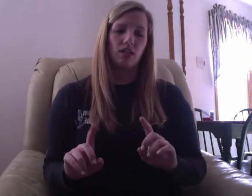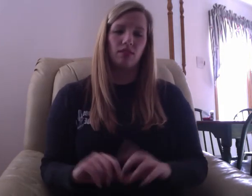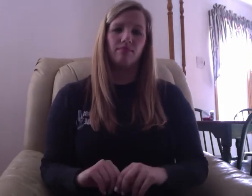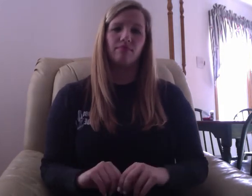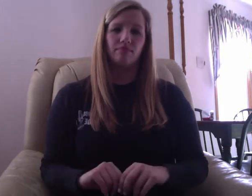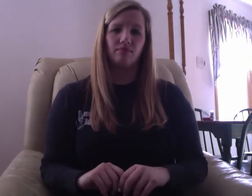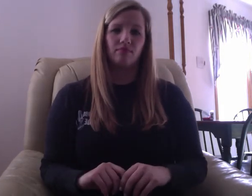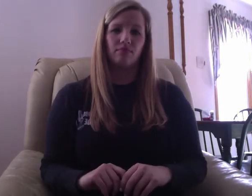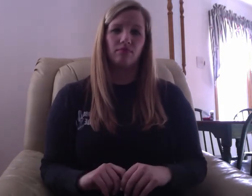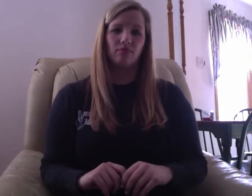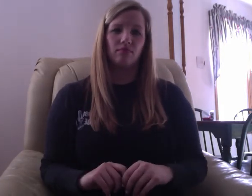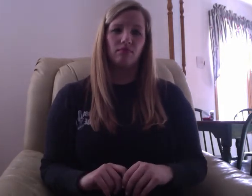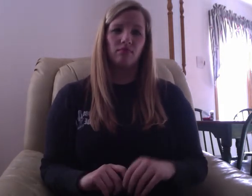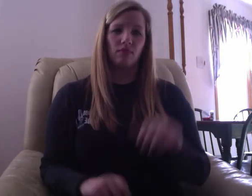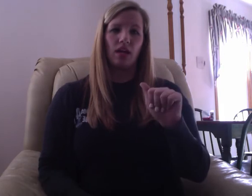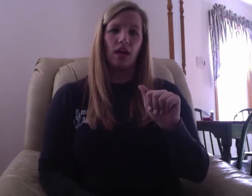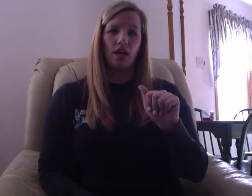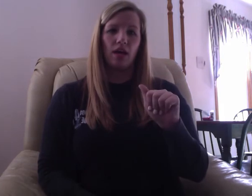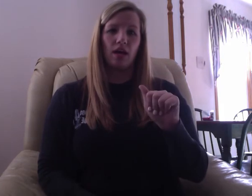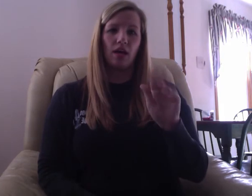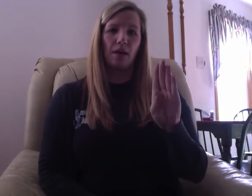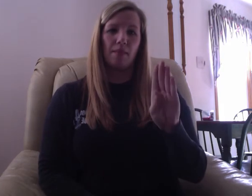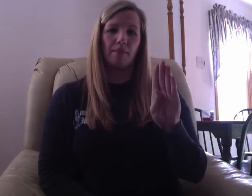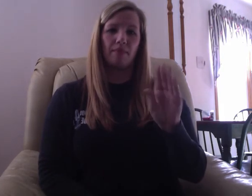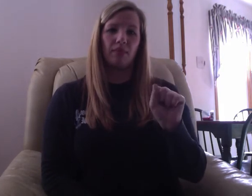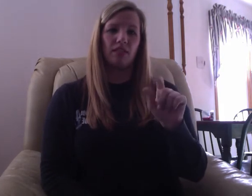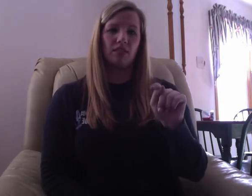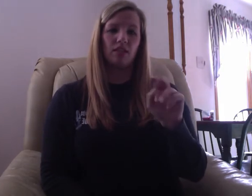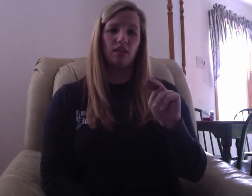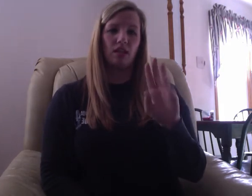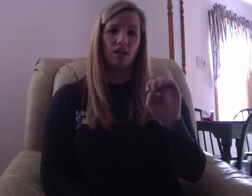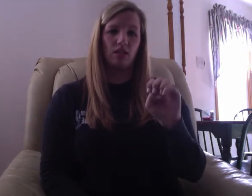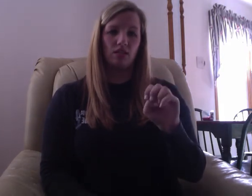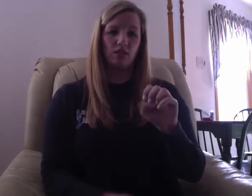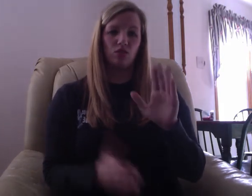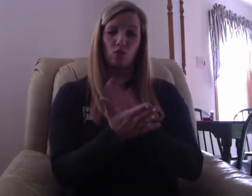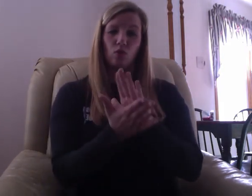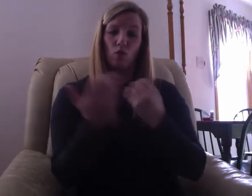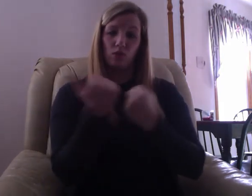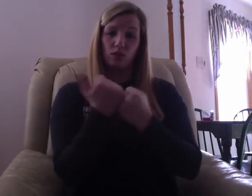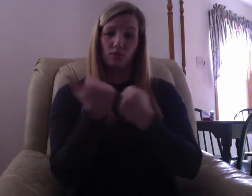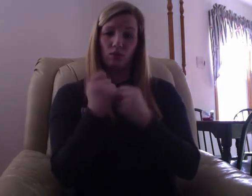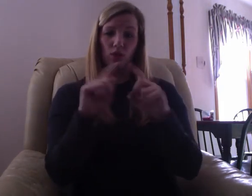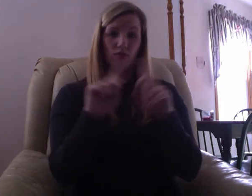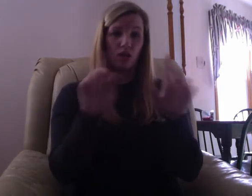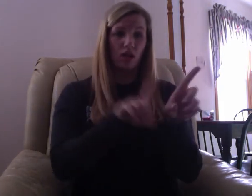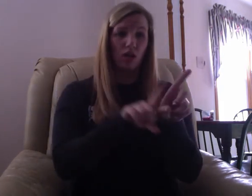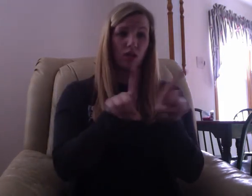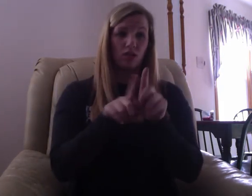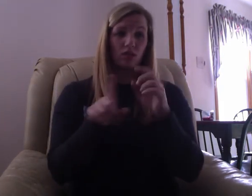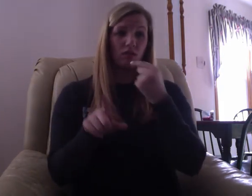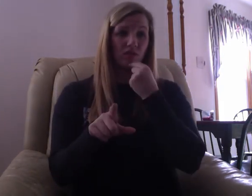And abstinence says, you can't have sex until you get married. Well, if the state bans gay marriage, then you can either leave or